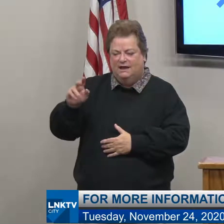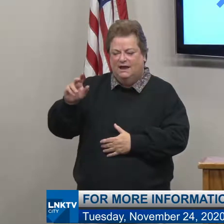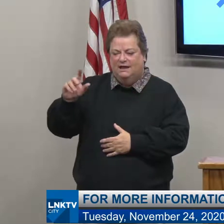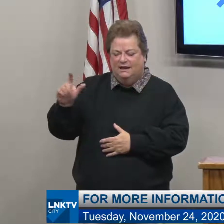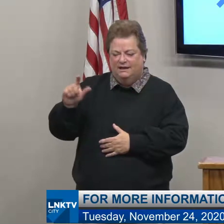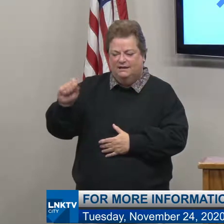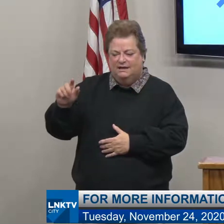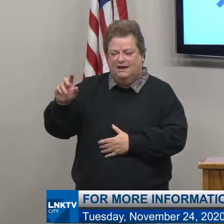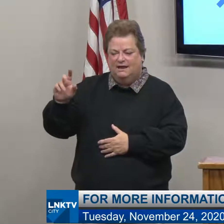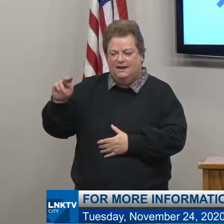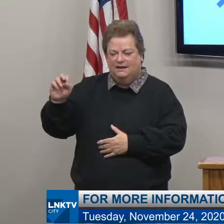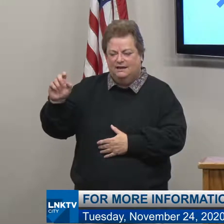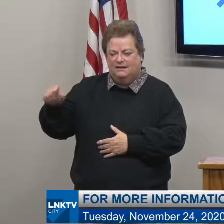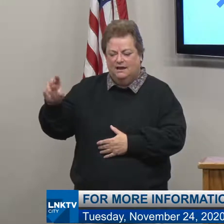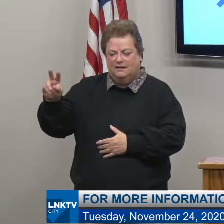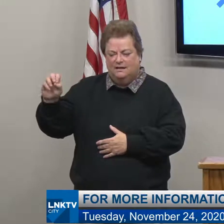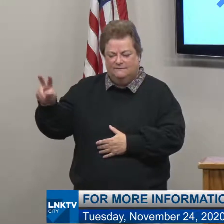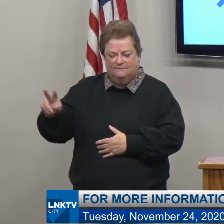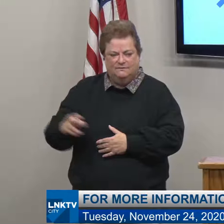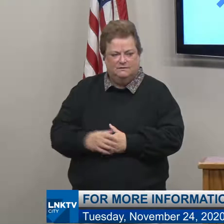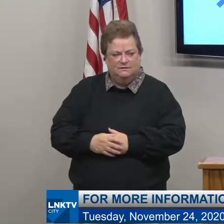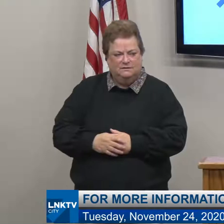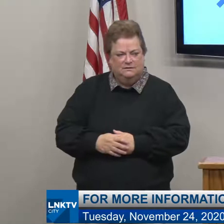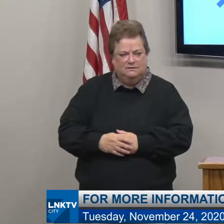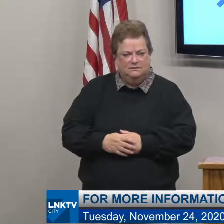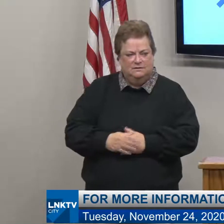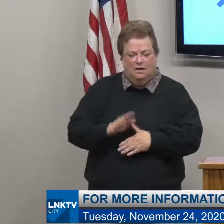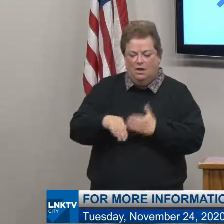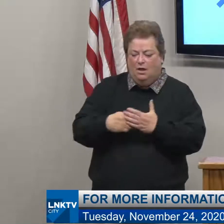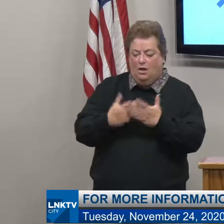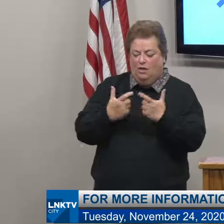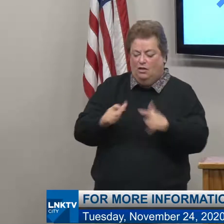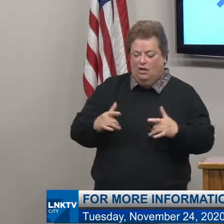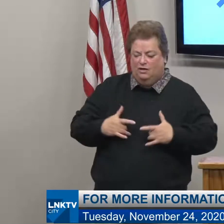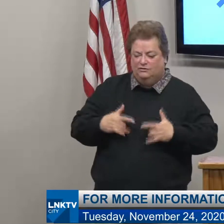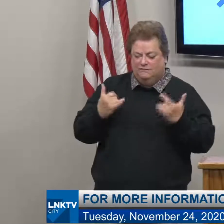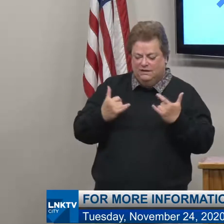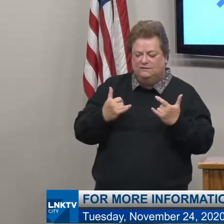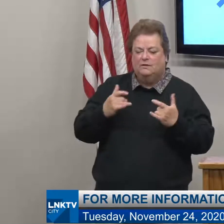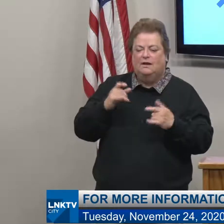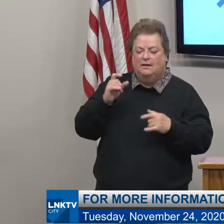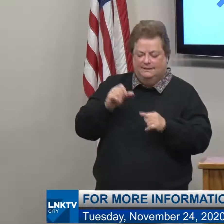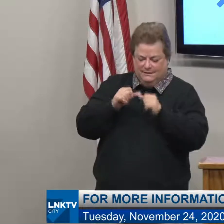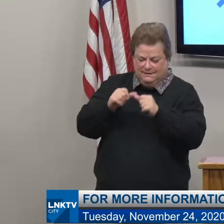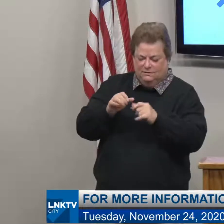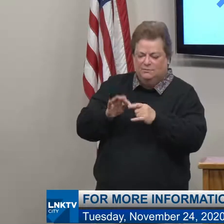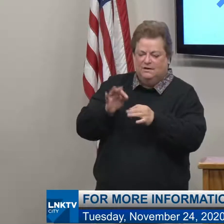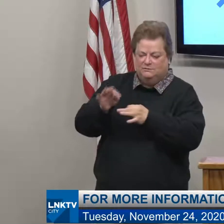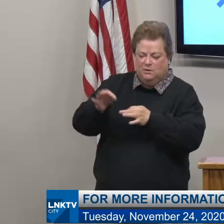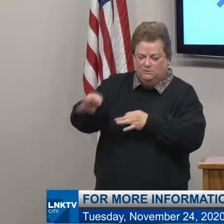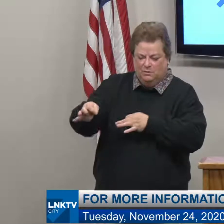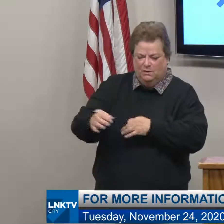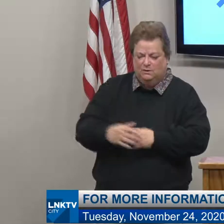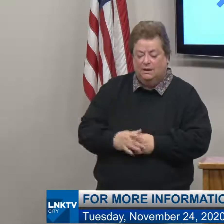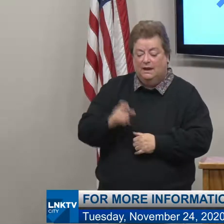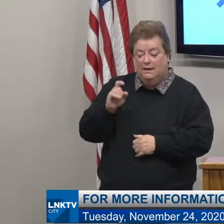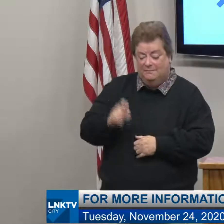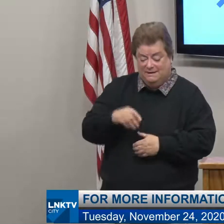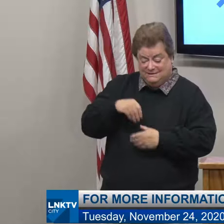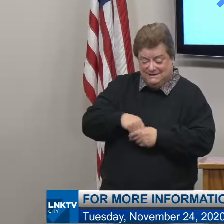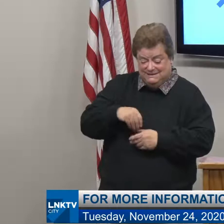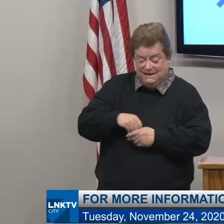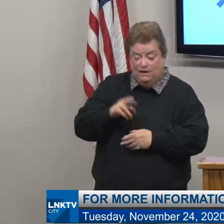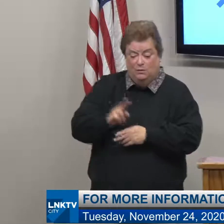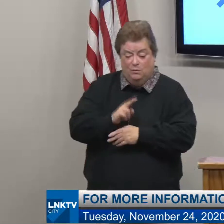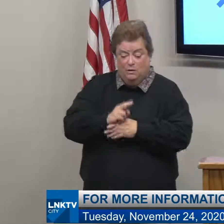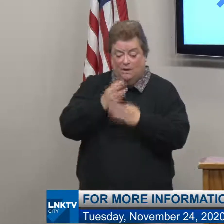covid19.lincoln.ne, not gov. All large events continue to be postponed. Individuals must wear masks indoors unless no